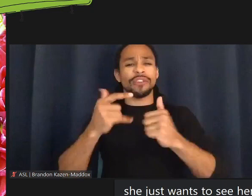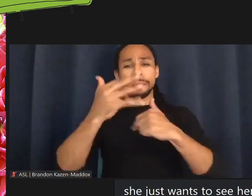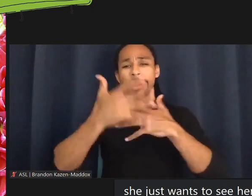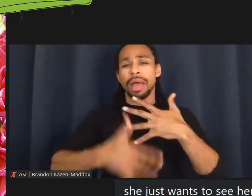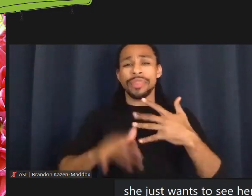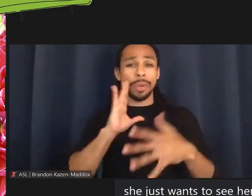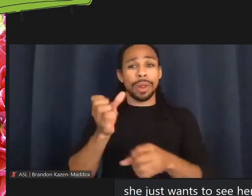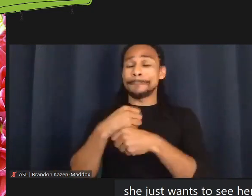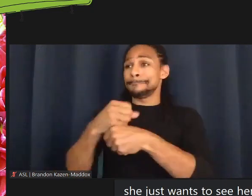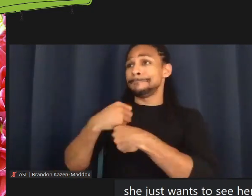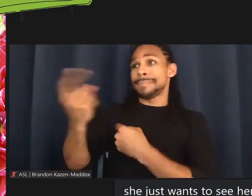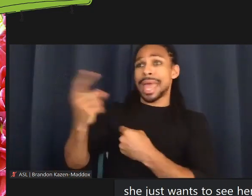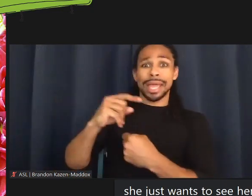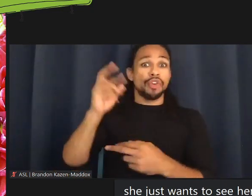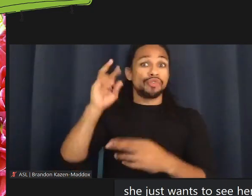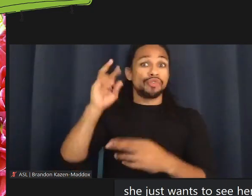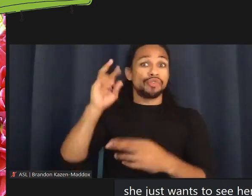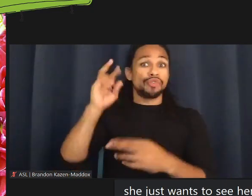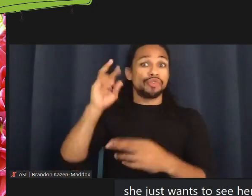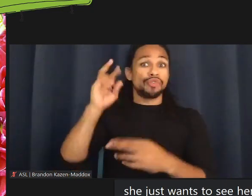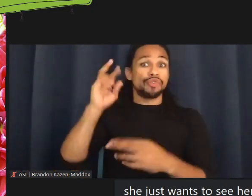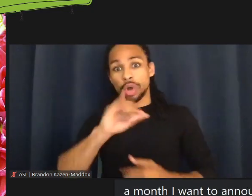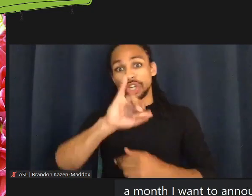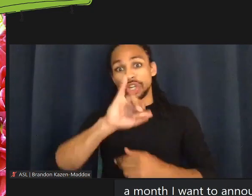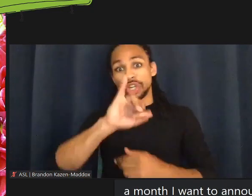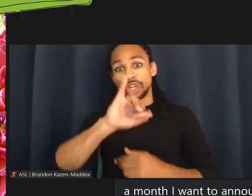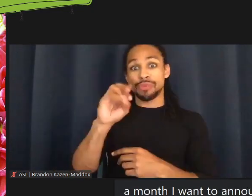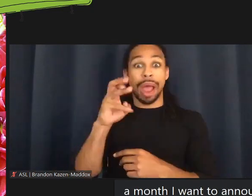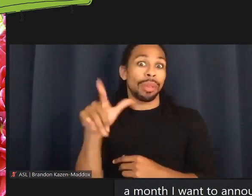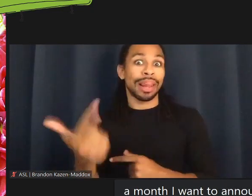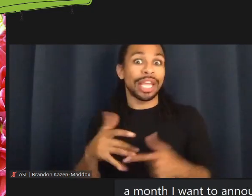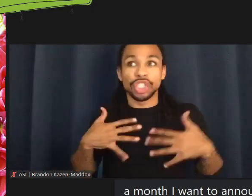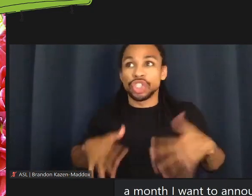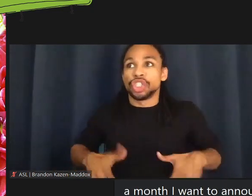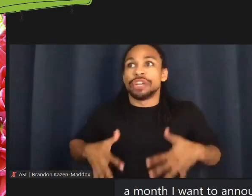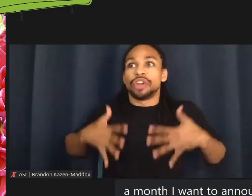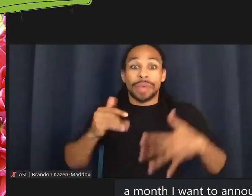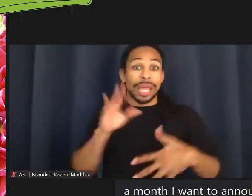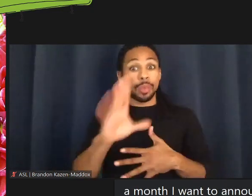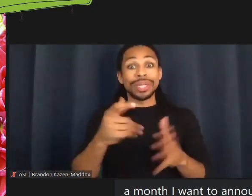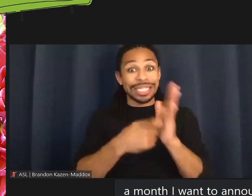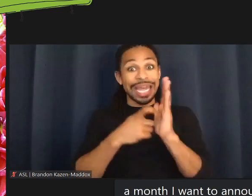or J.K. Rowling shiver, and it would take the crimson to write.